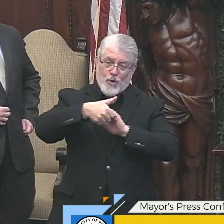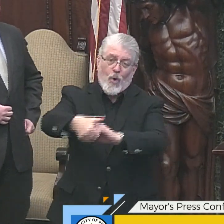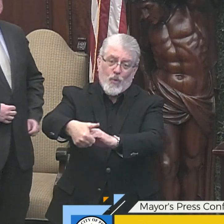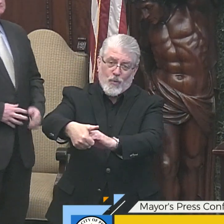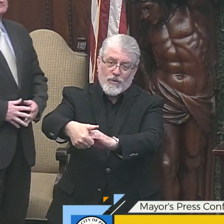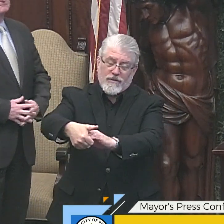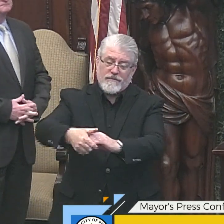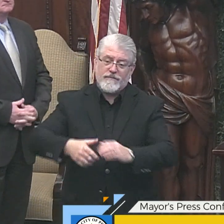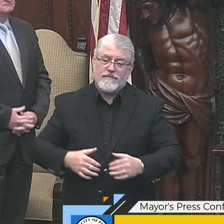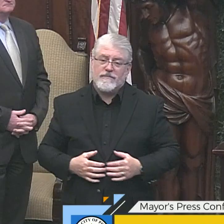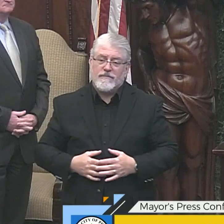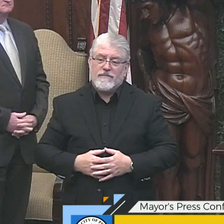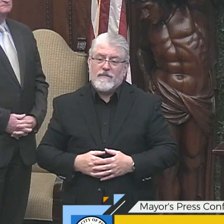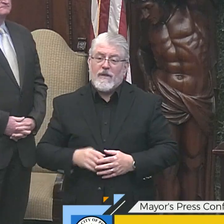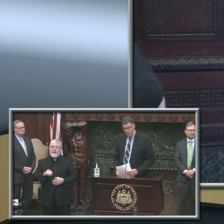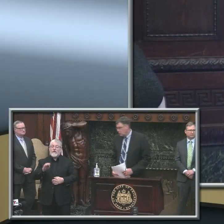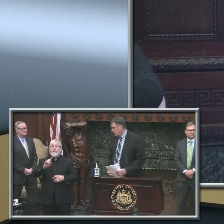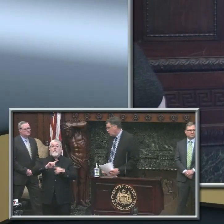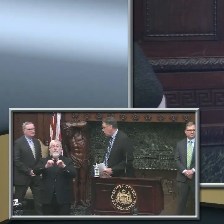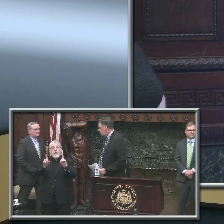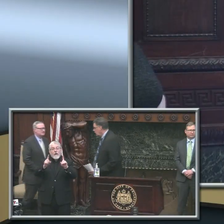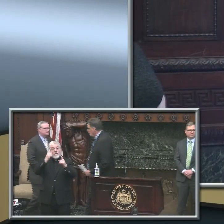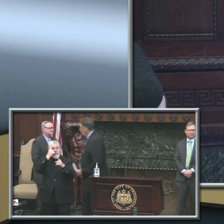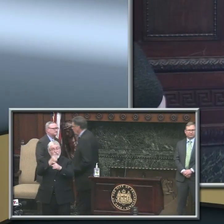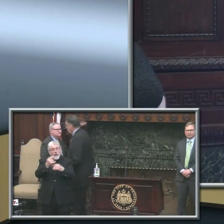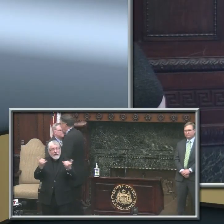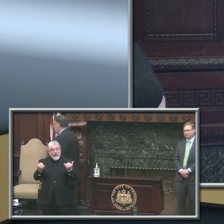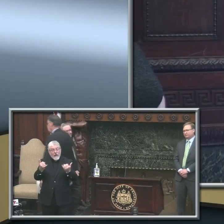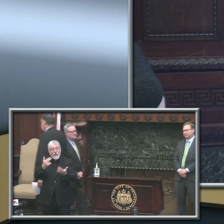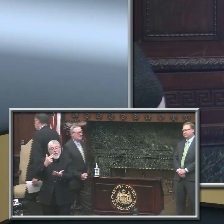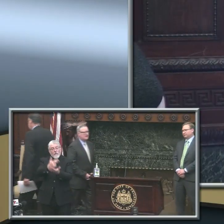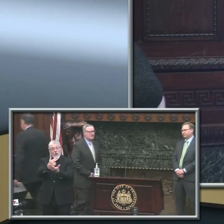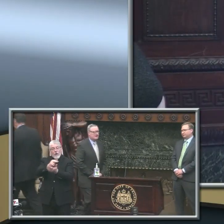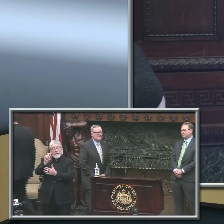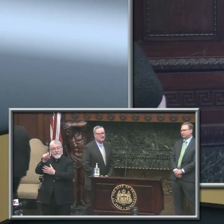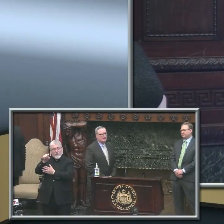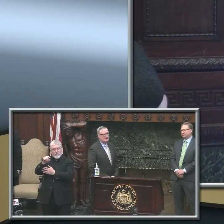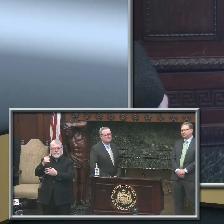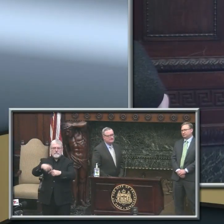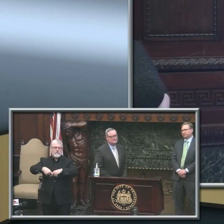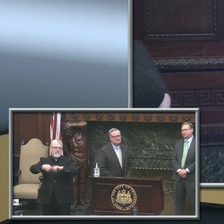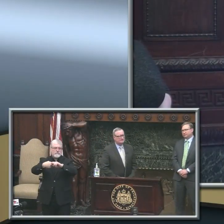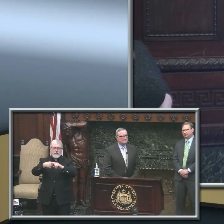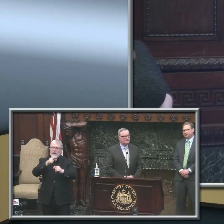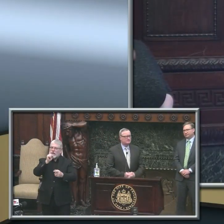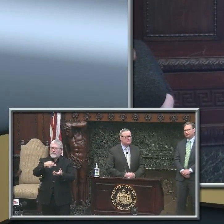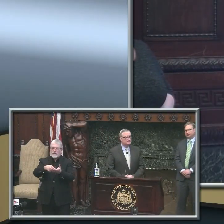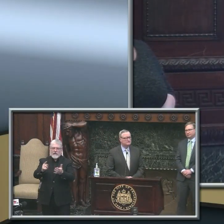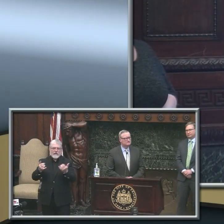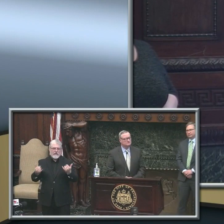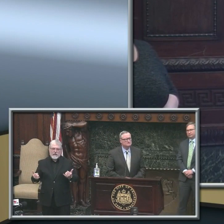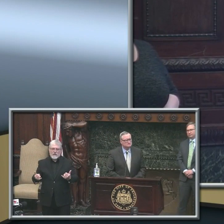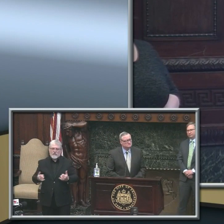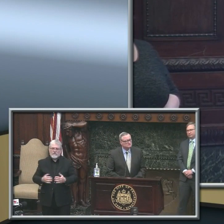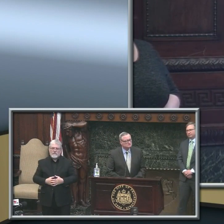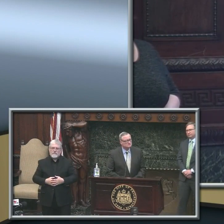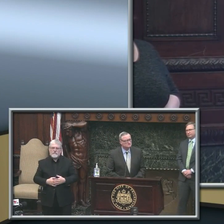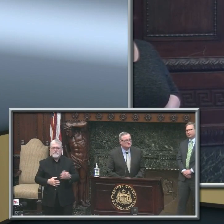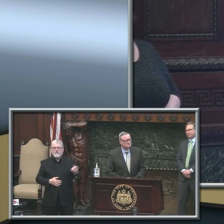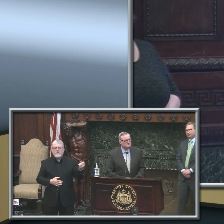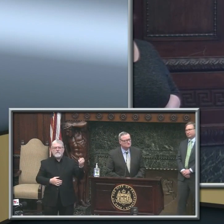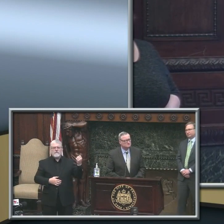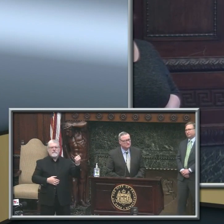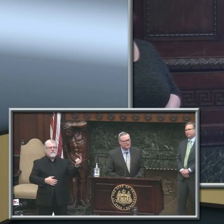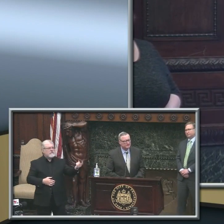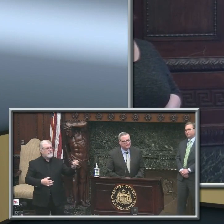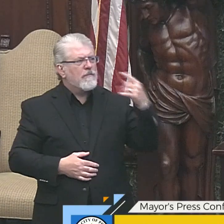collecting revenue. Question for the mayor: could you put a dollar figure, by any chance, on the potential economic impact of all of